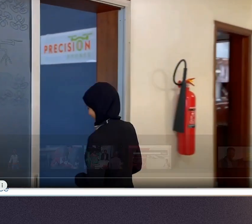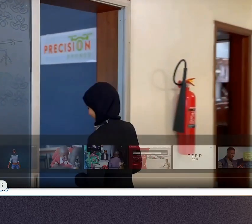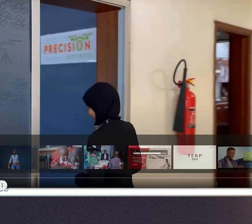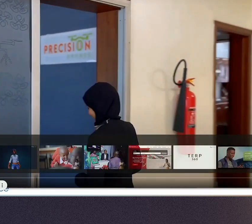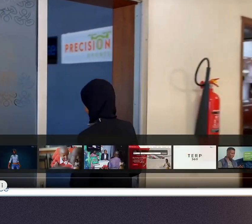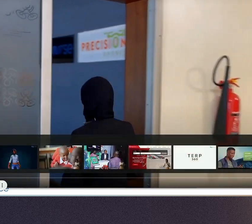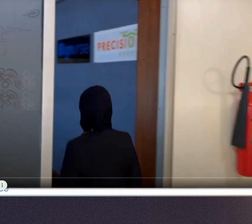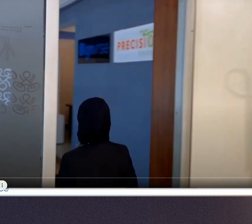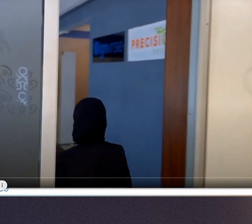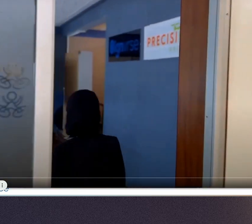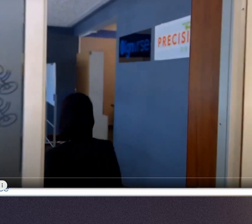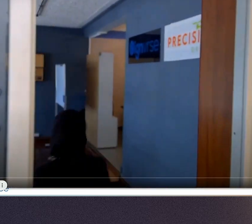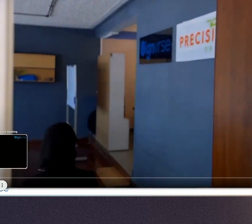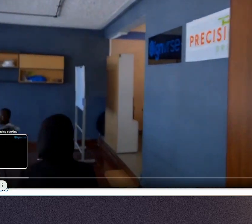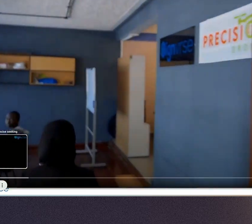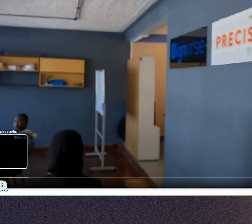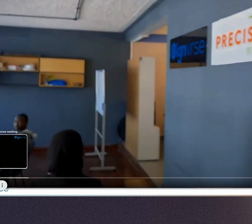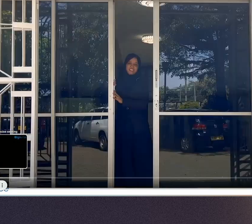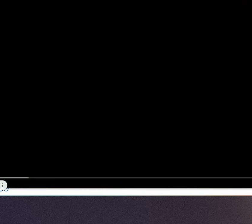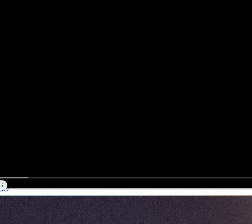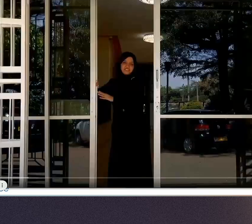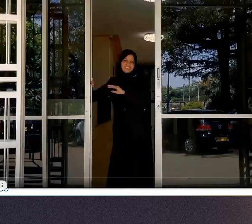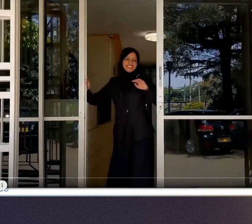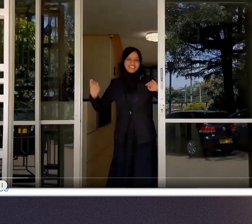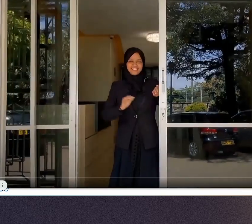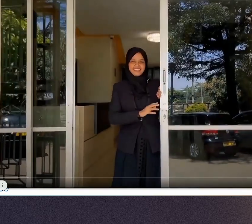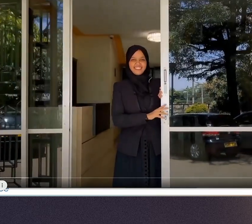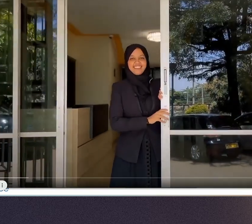Sometime in May, sign verse and batch on